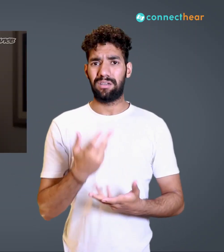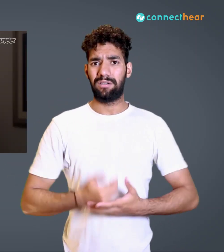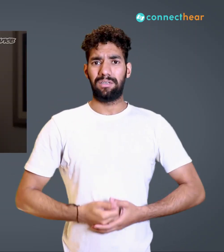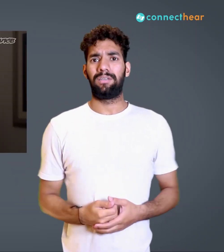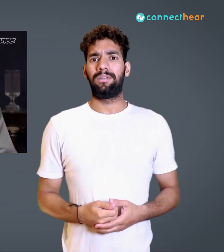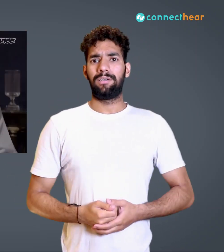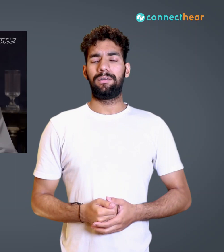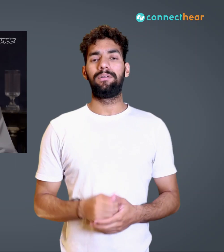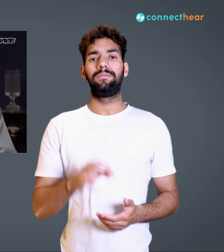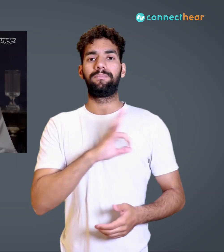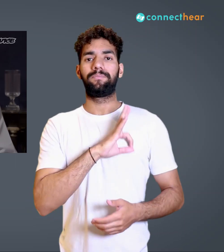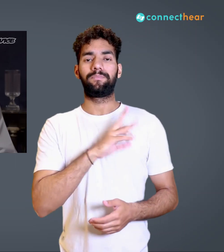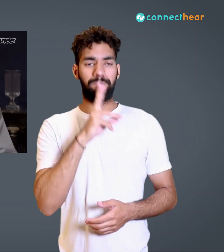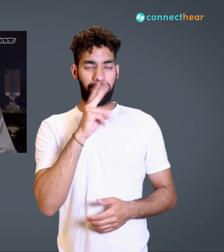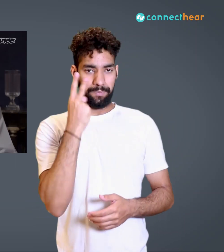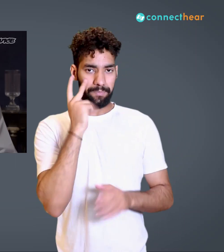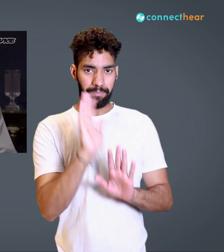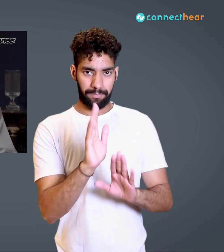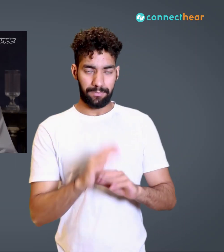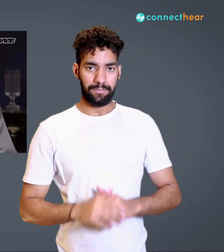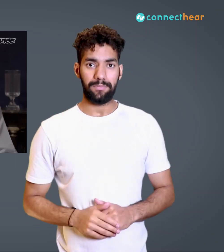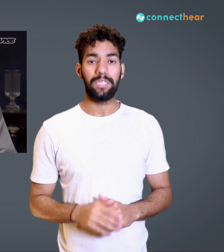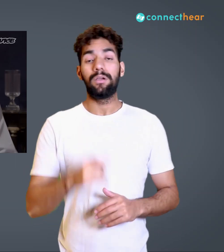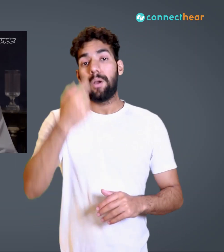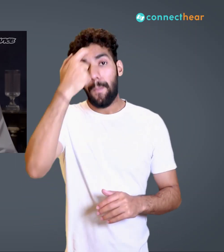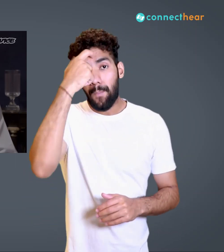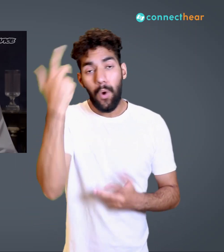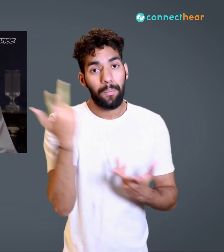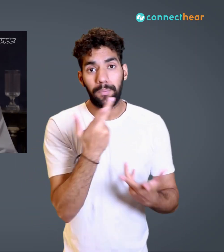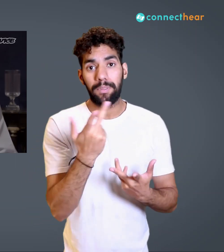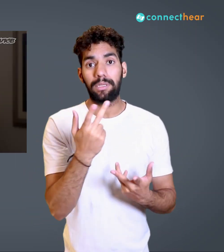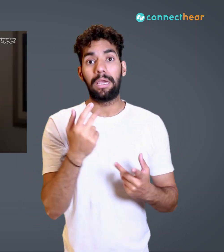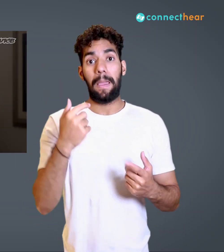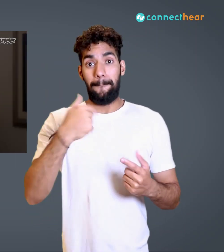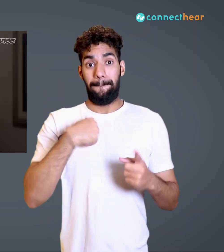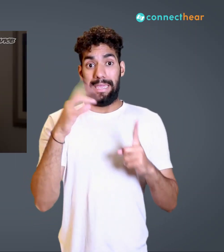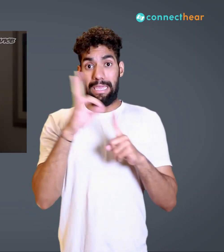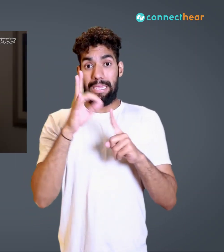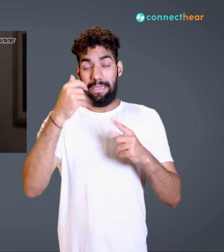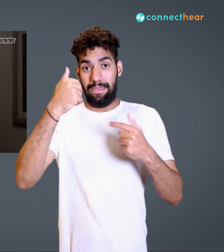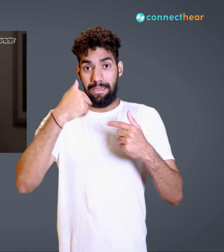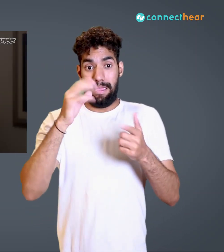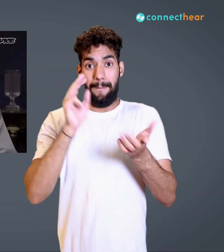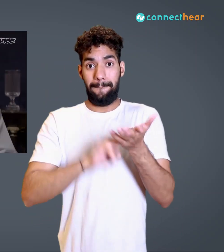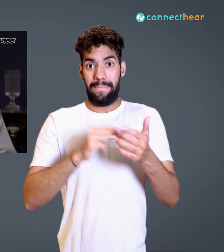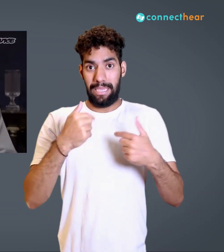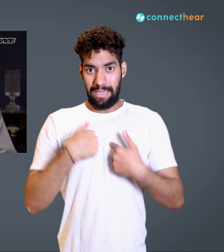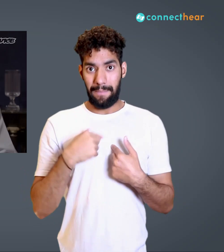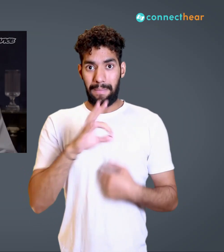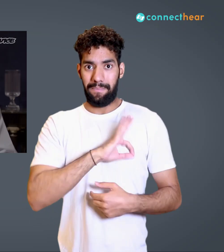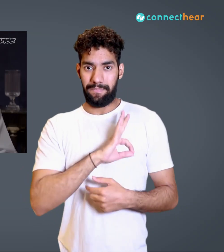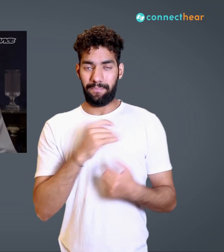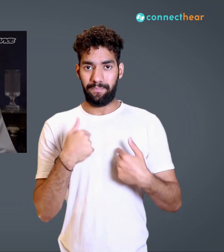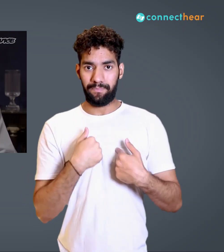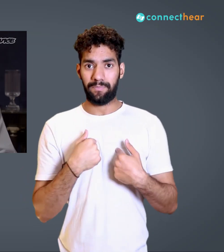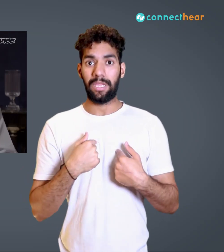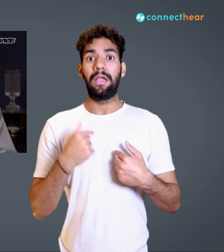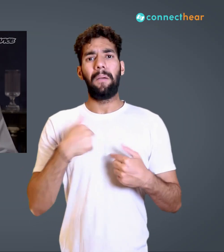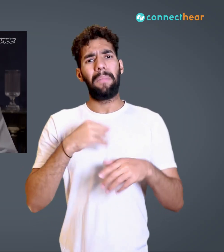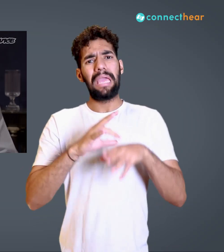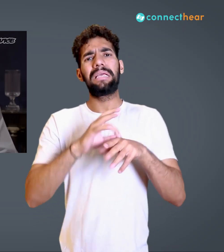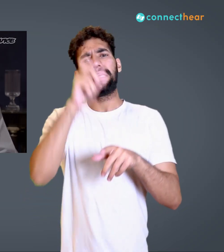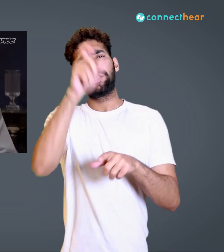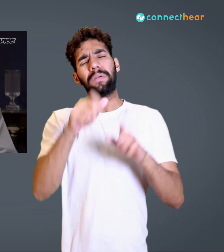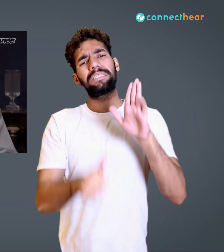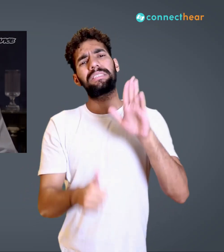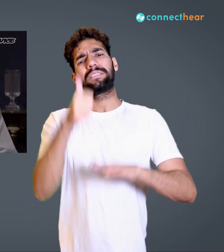been able to speak out? Look, Isabel, problem is there's Imran Khan as a human rights activist. I